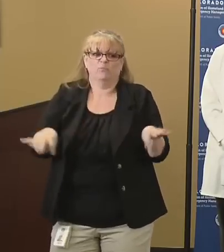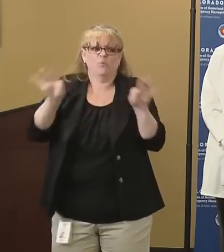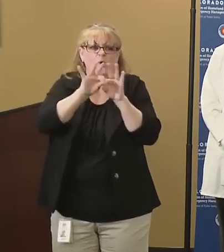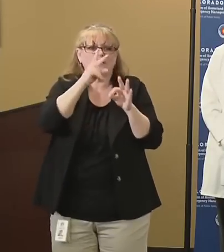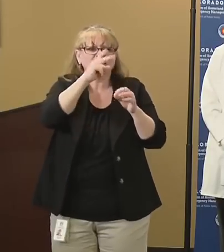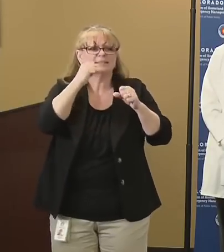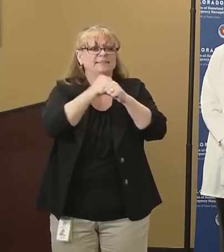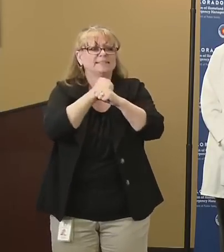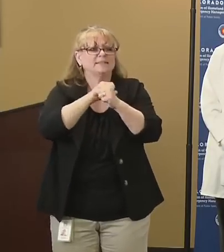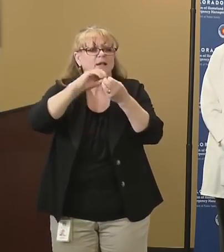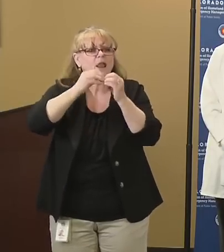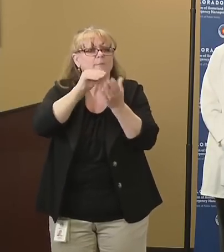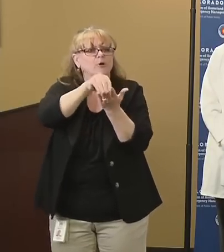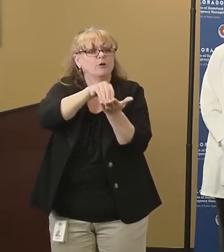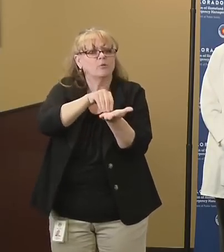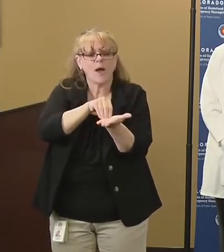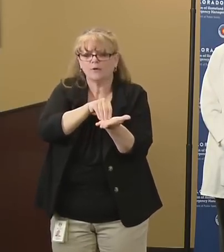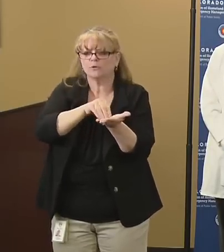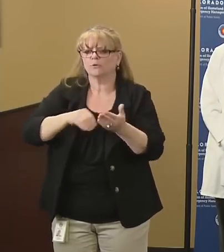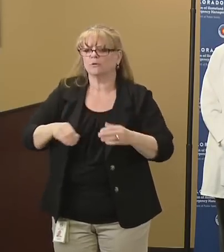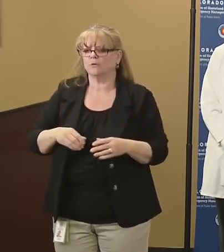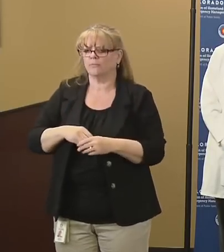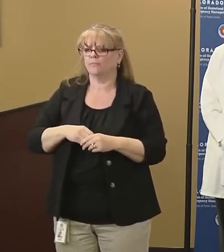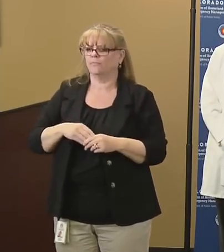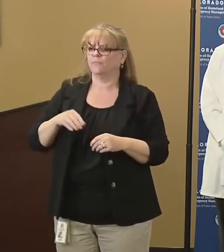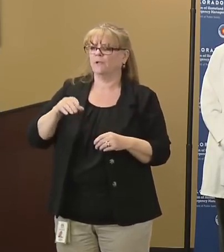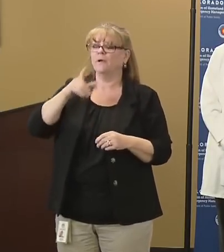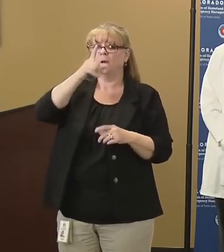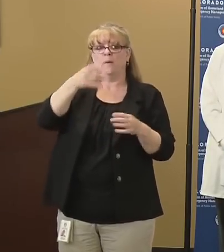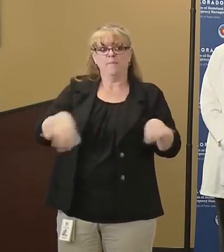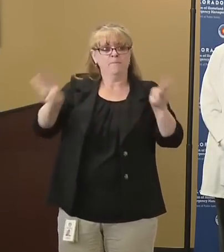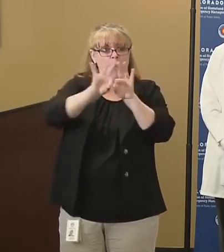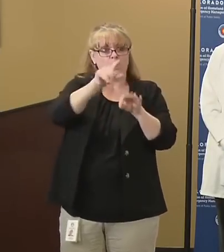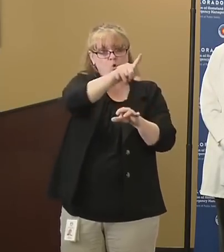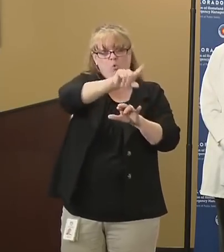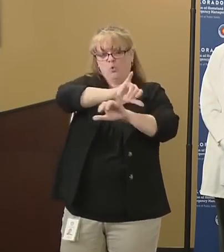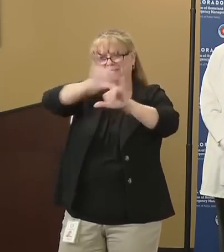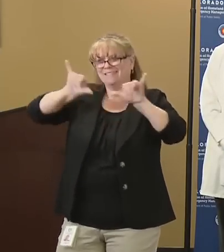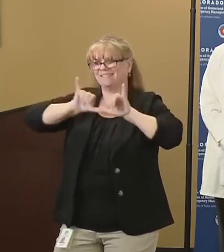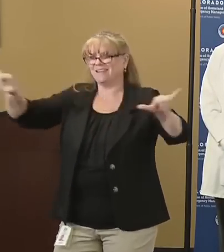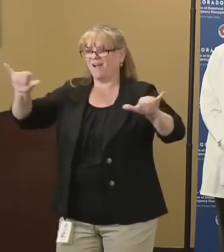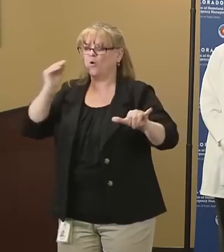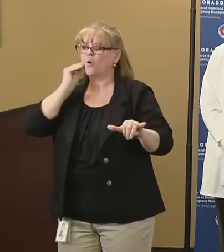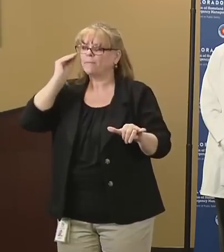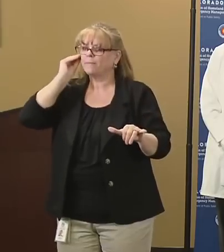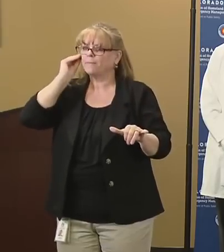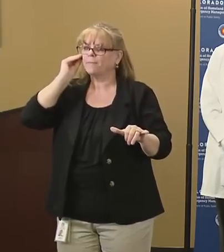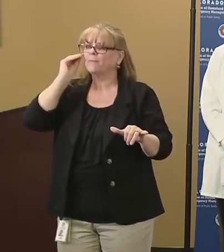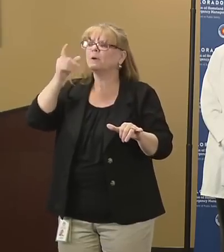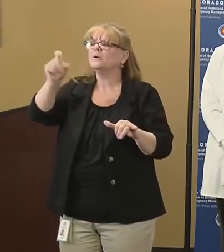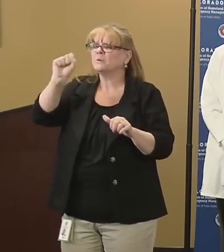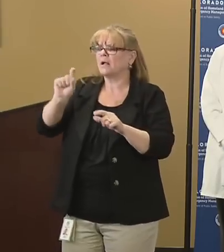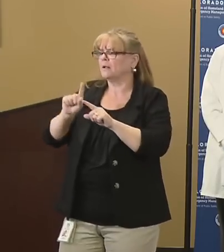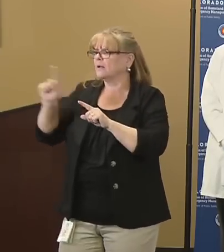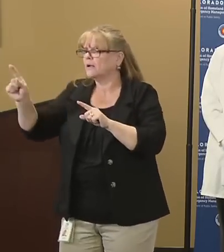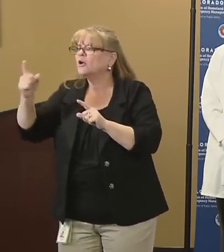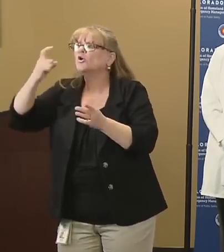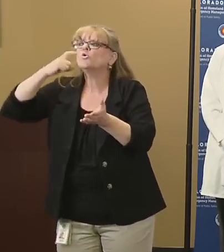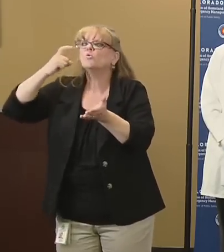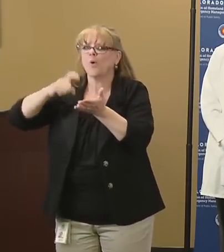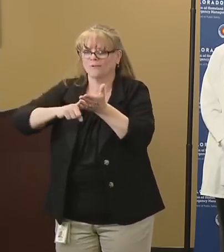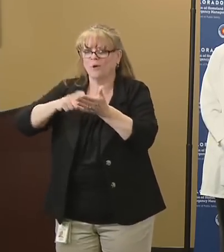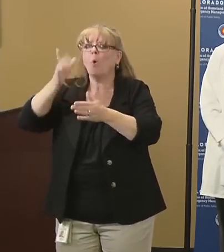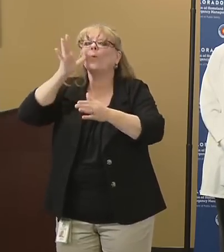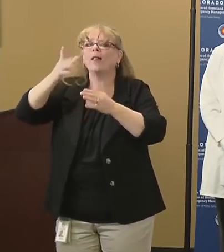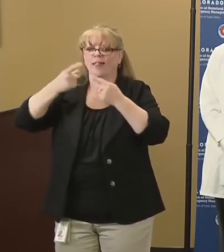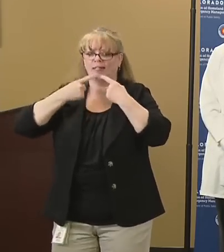home, the more unnecessary times out that you can avoid, the more effective these measures will be, and the sooner that we can return to